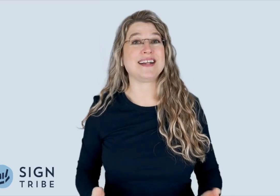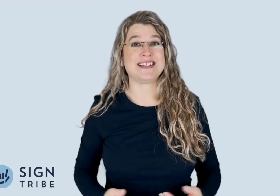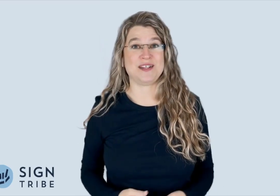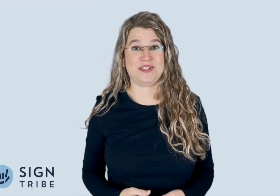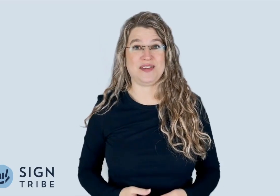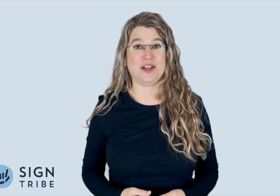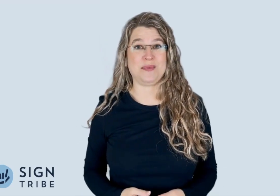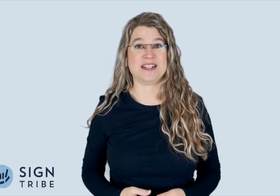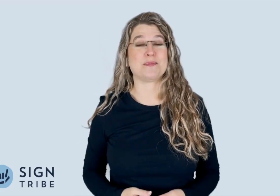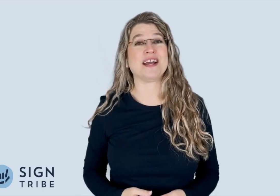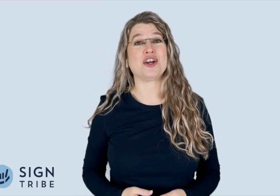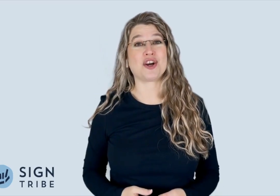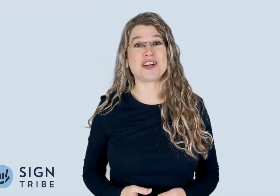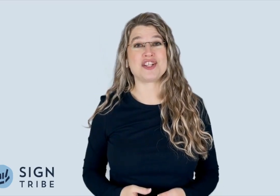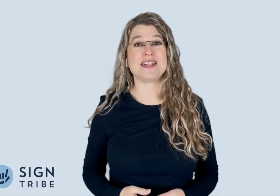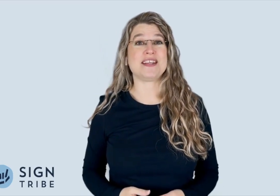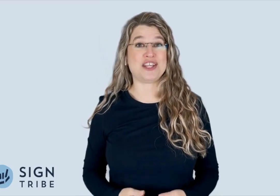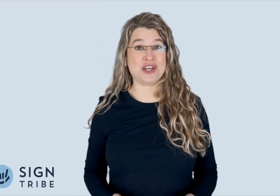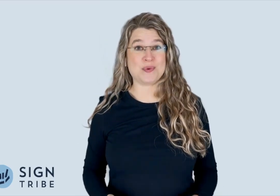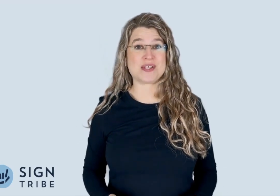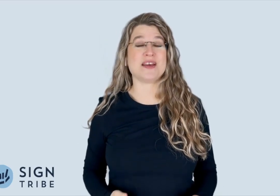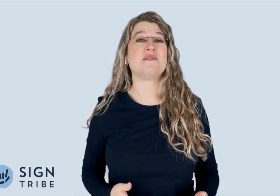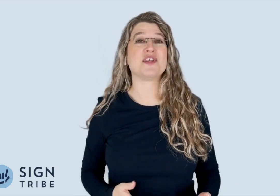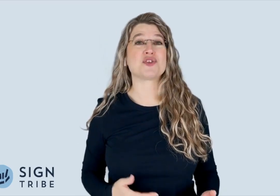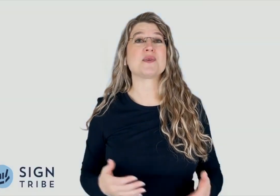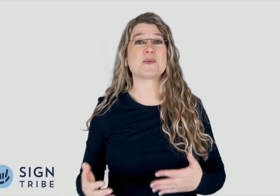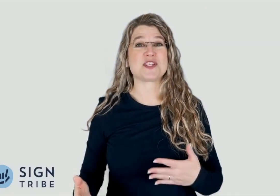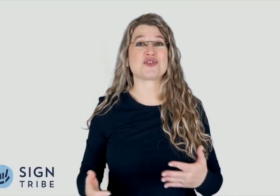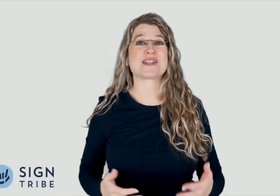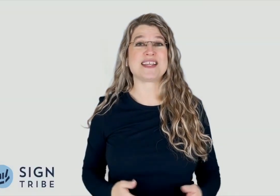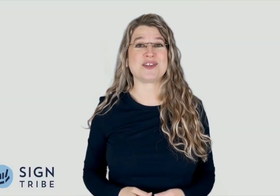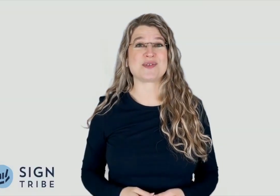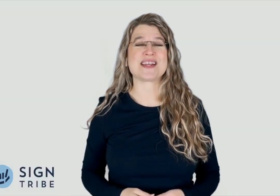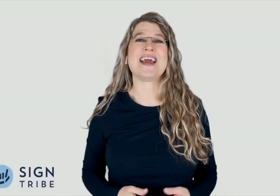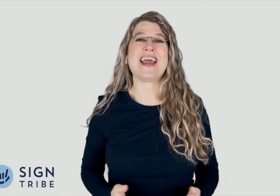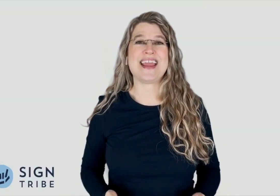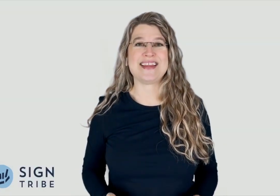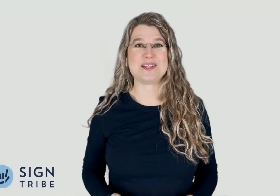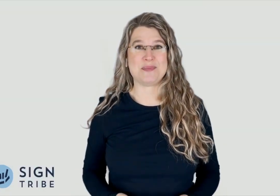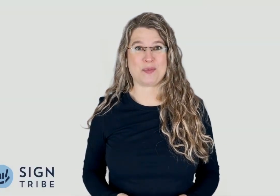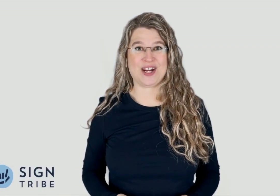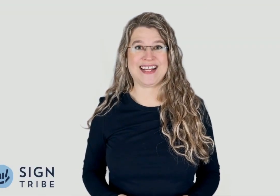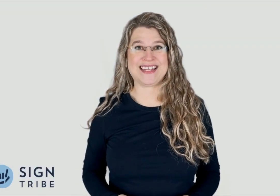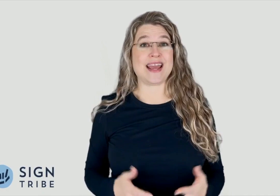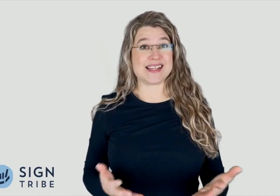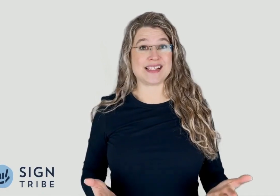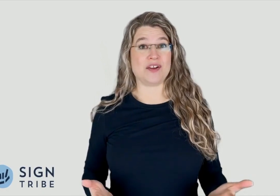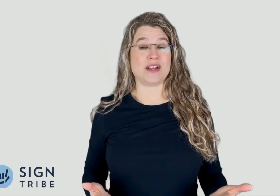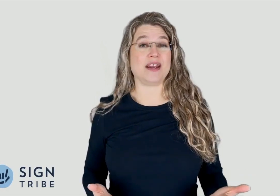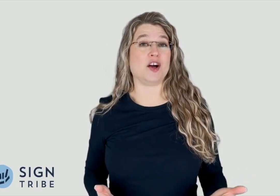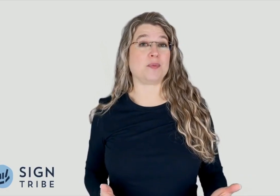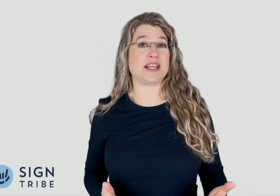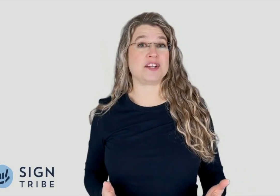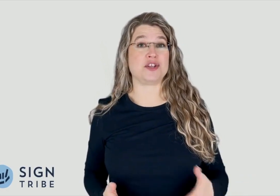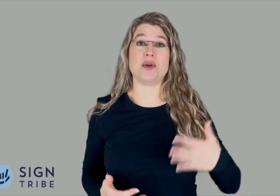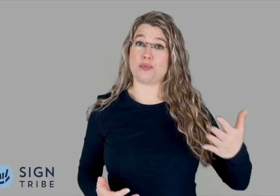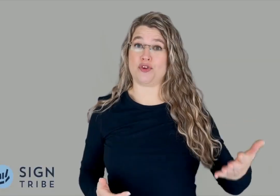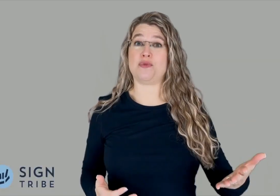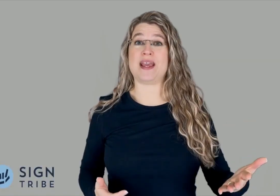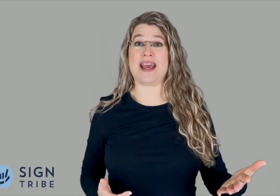cognitive development by encouraging the use of visual spatial skills and memory. ASL can help lead to improved